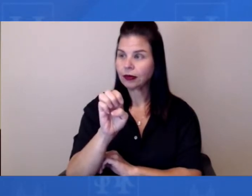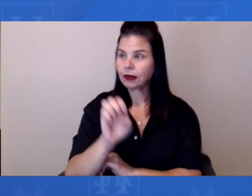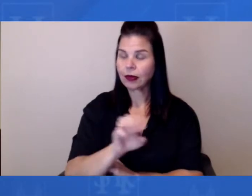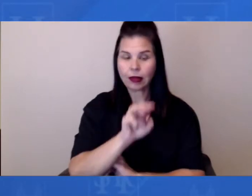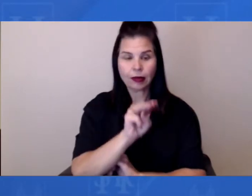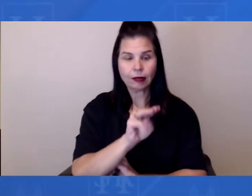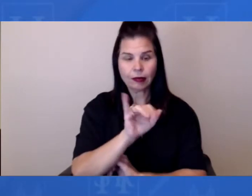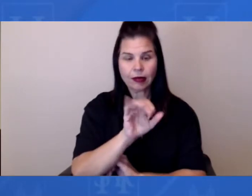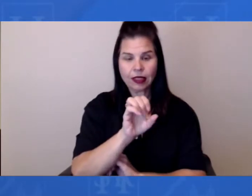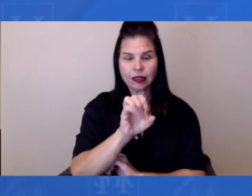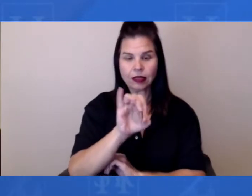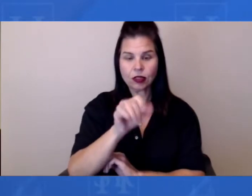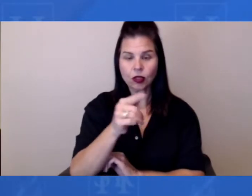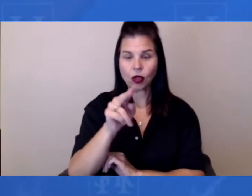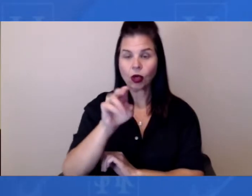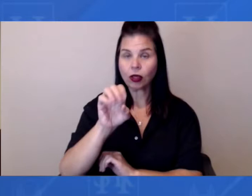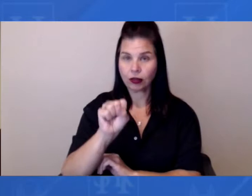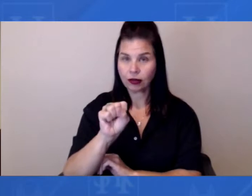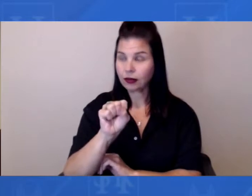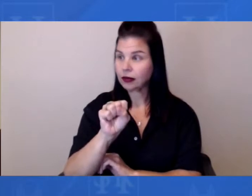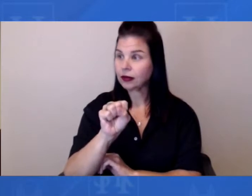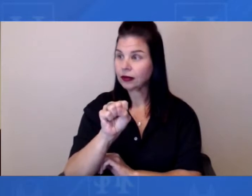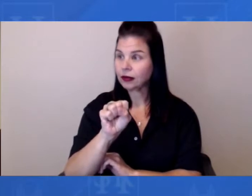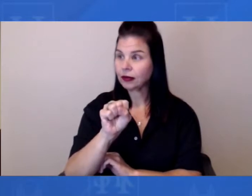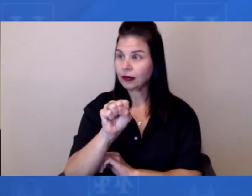and Mississaugas.